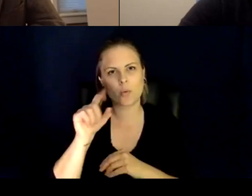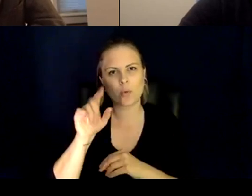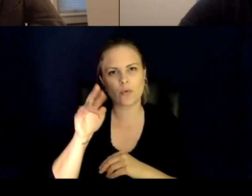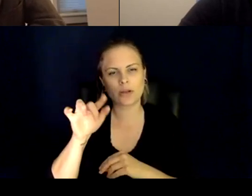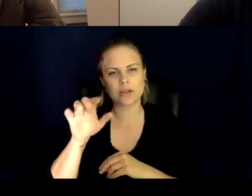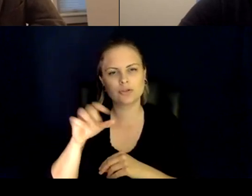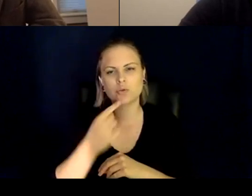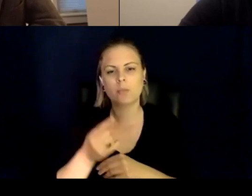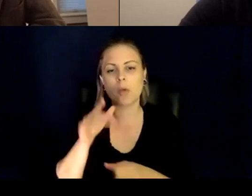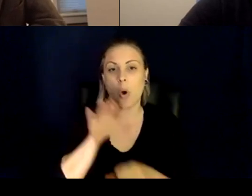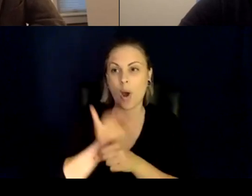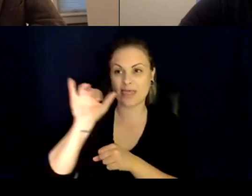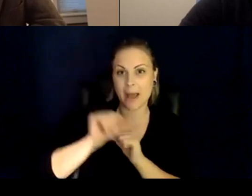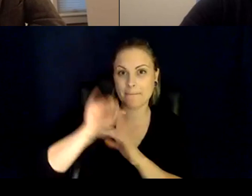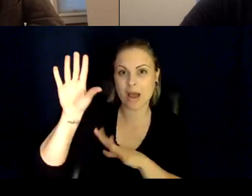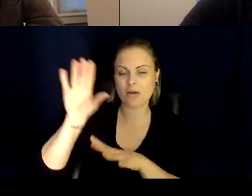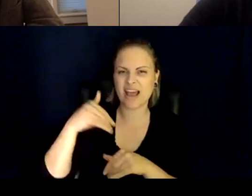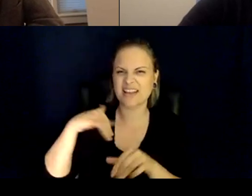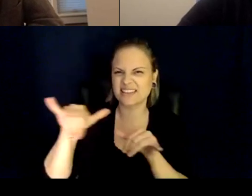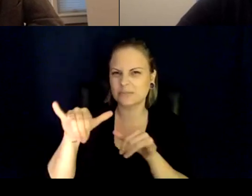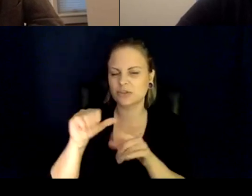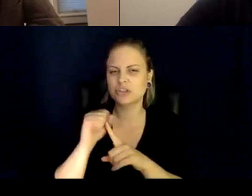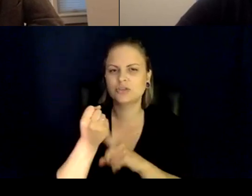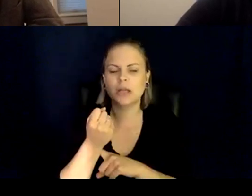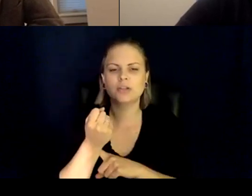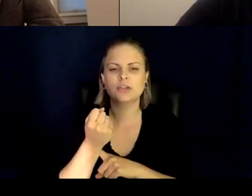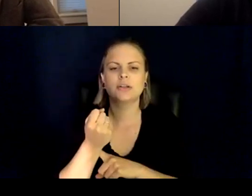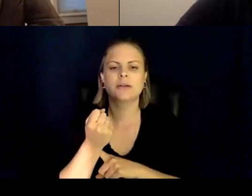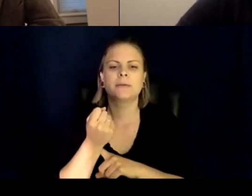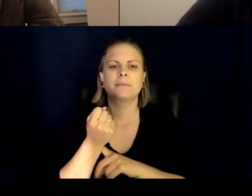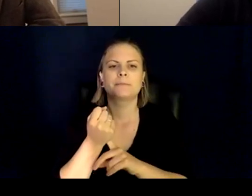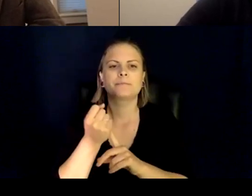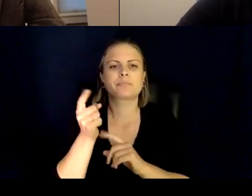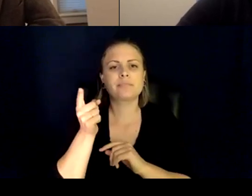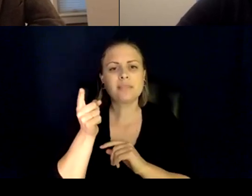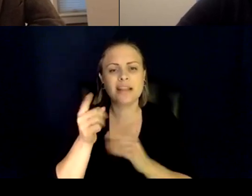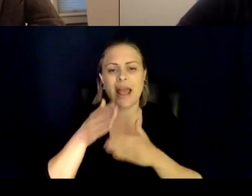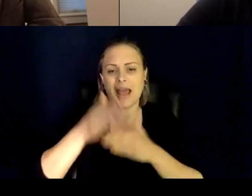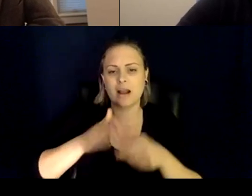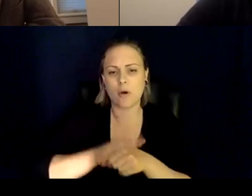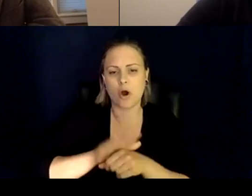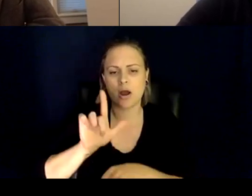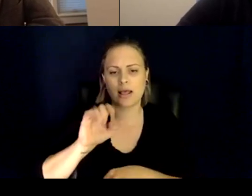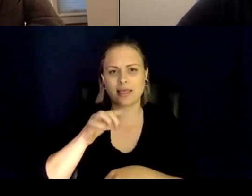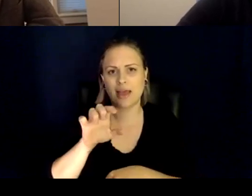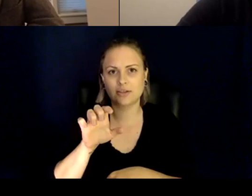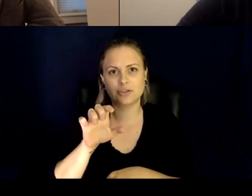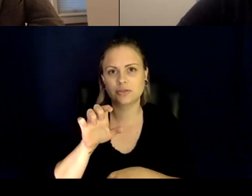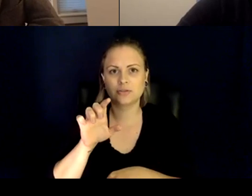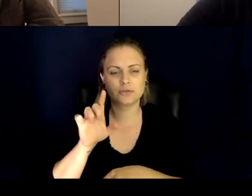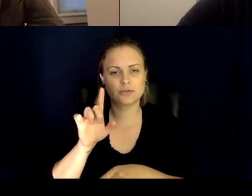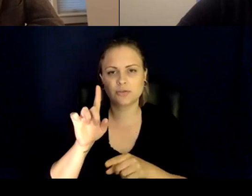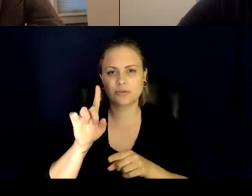Scawfell Pike, he had a similar circumstance. And he ended up on a ledge from which he couldn't see a